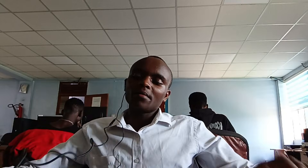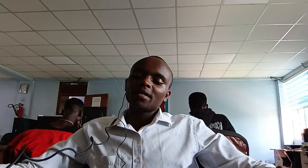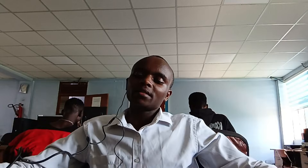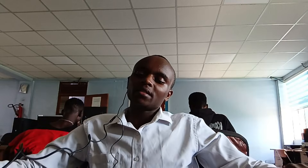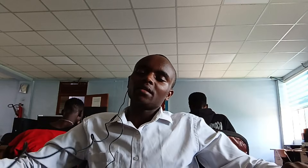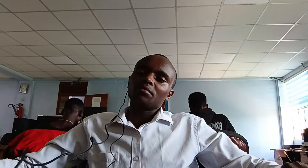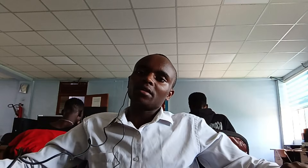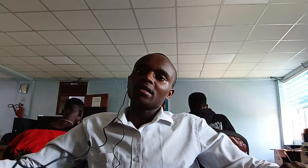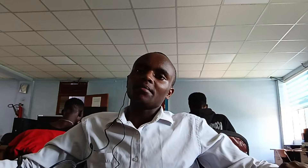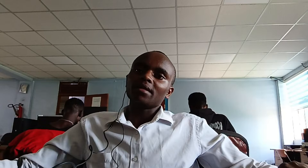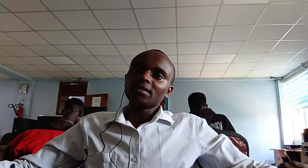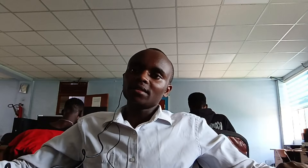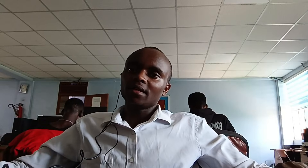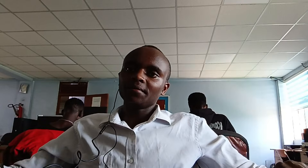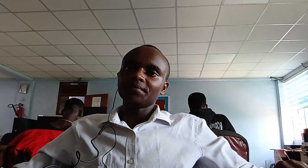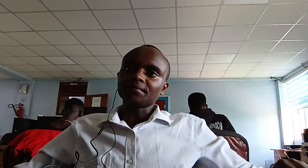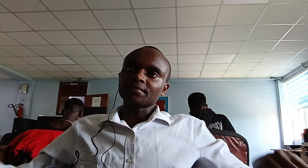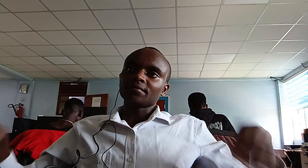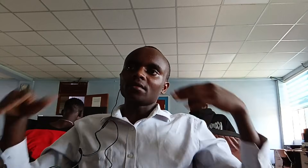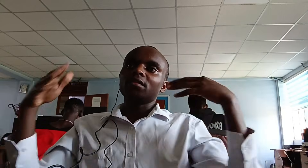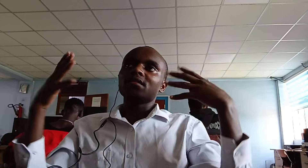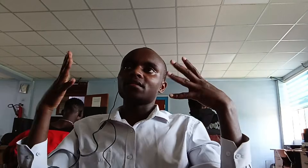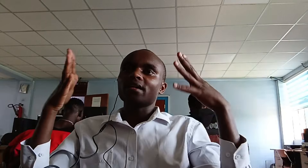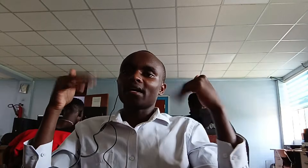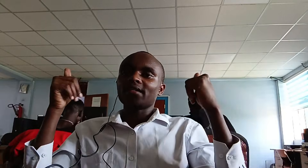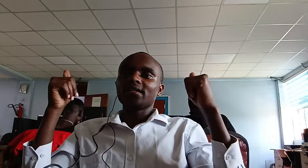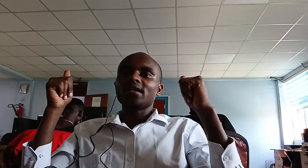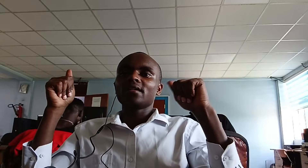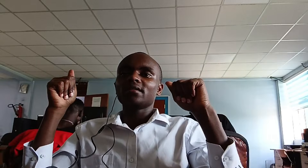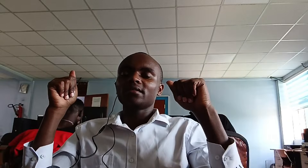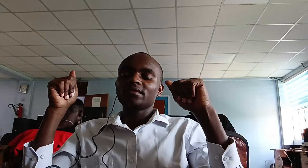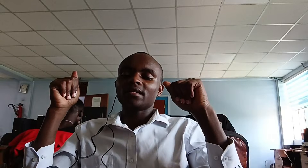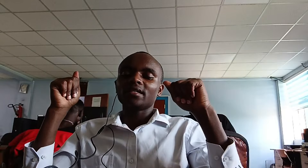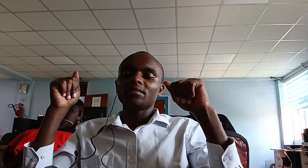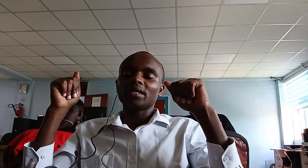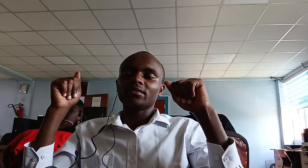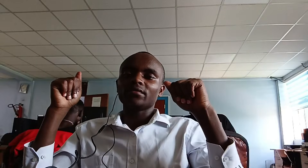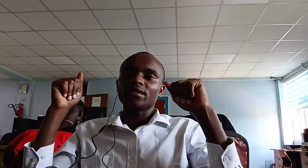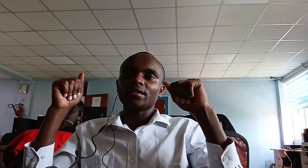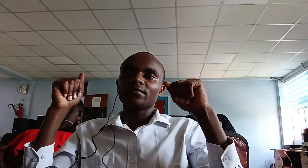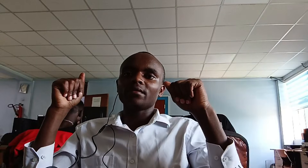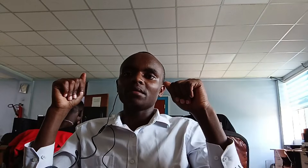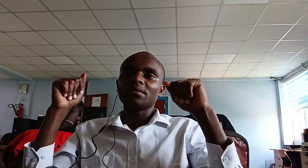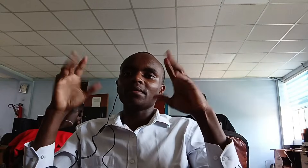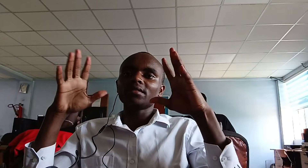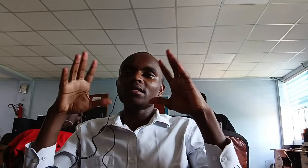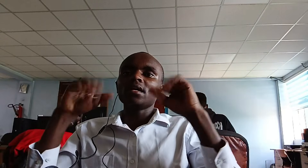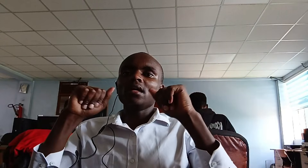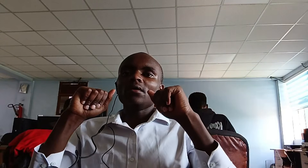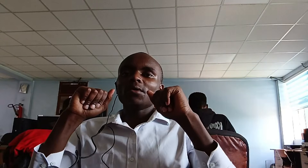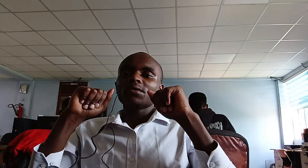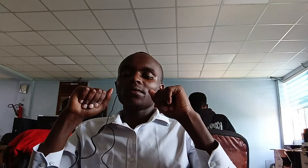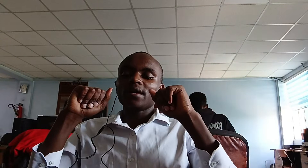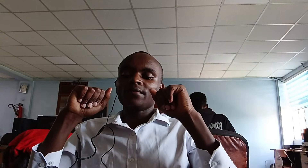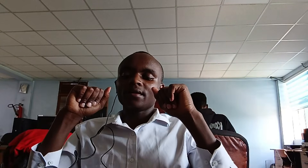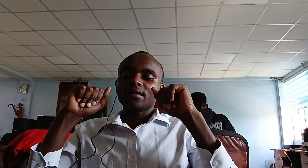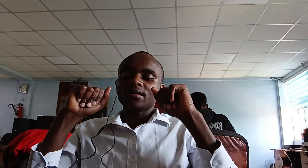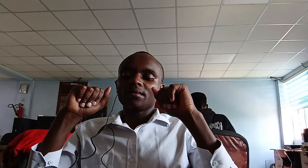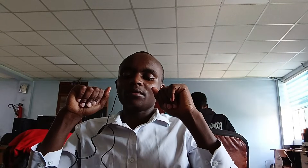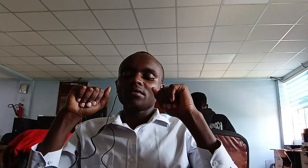monogamous and polygamous. This is the added part of the family members. So we have the monogamous